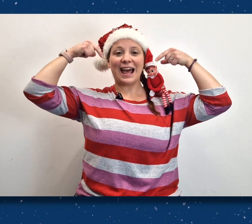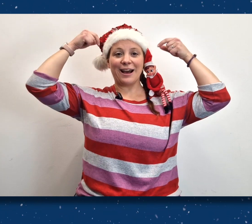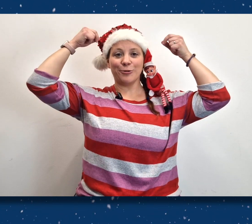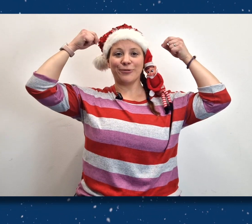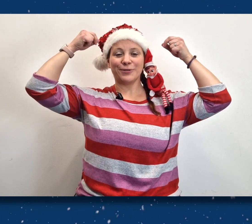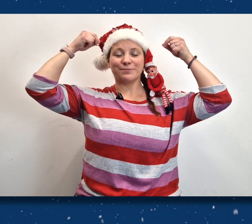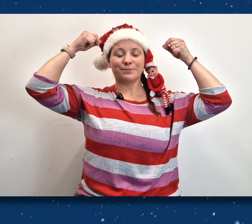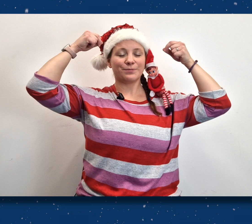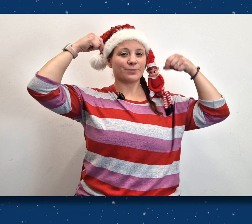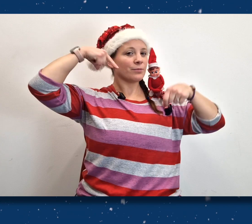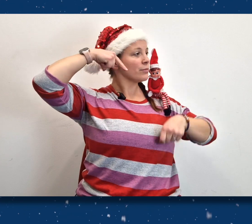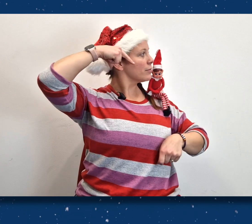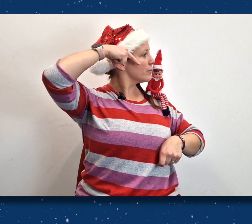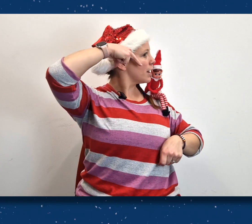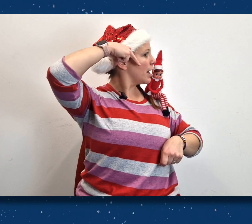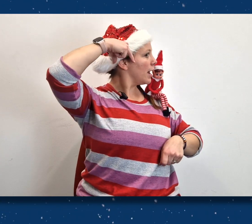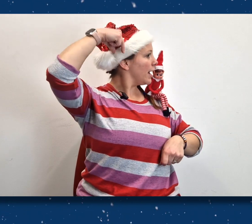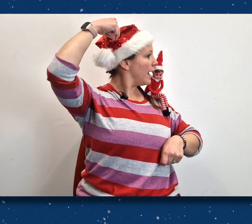Elf.